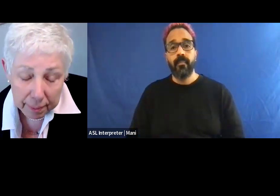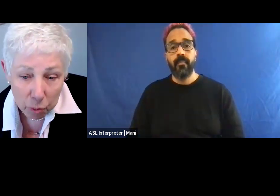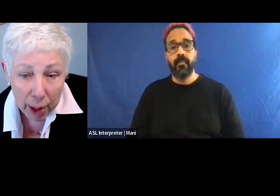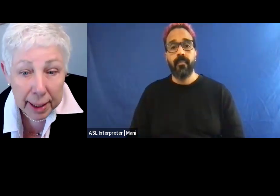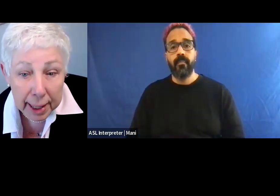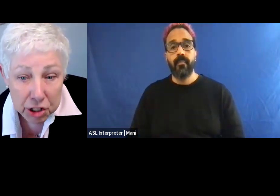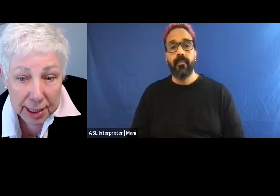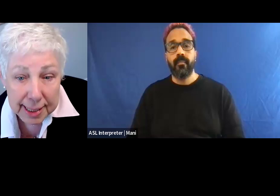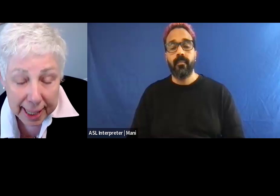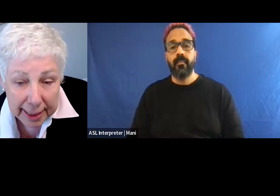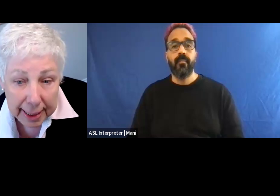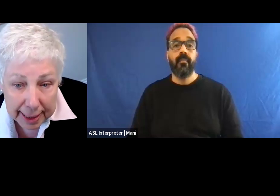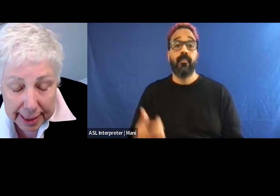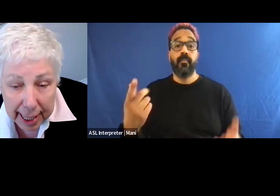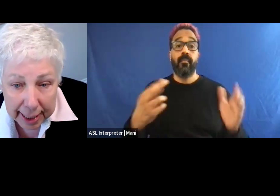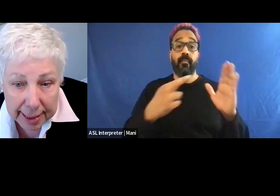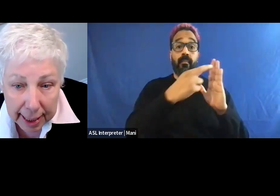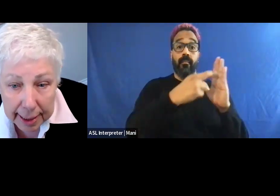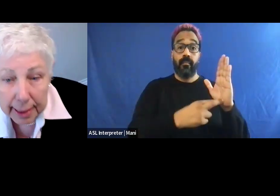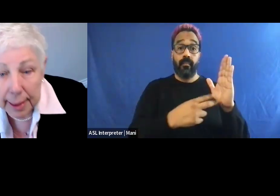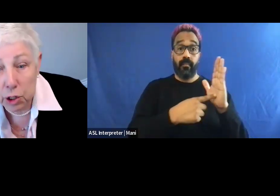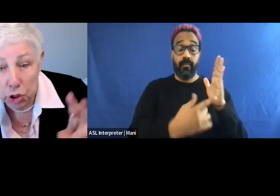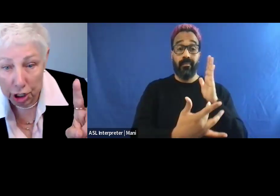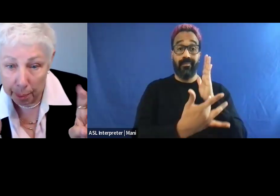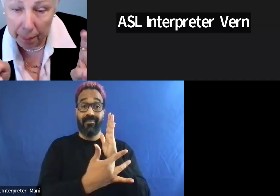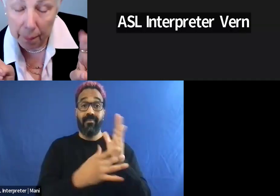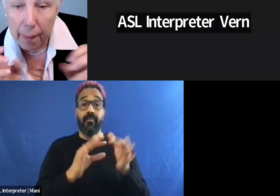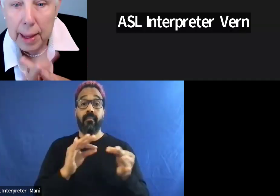What the regulations technically say is that the